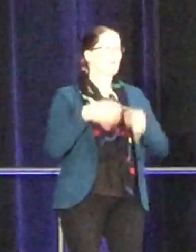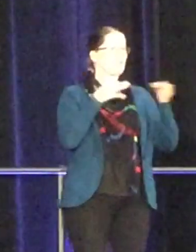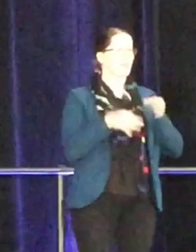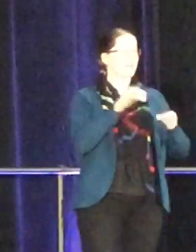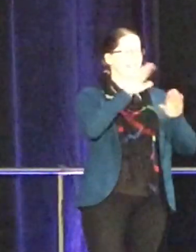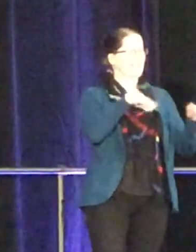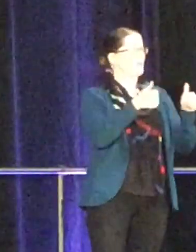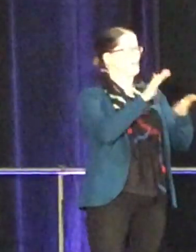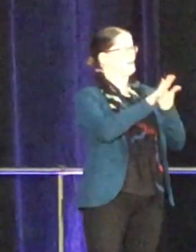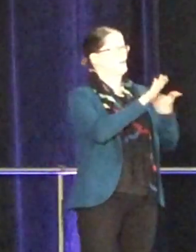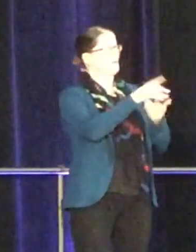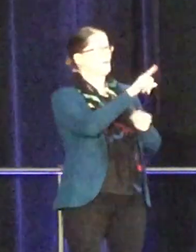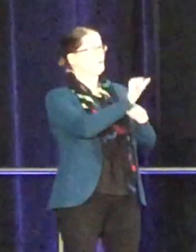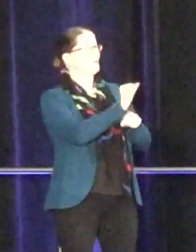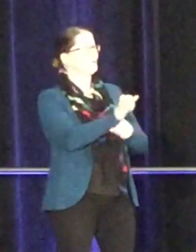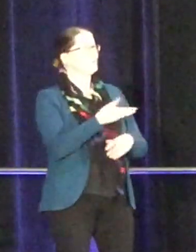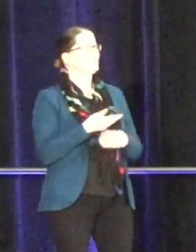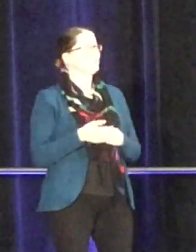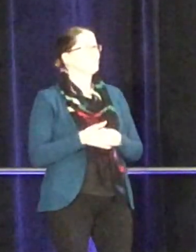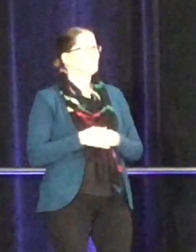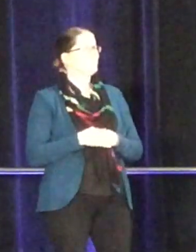What school do you work for?